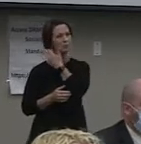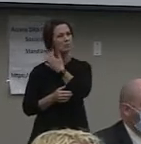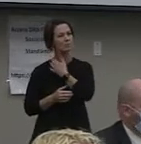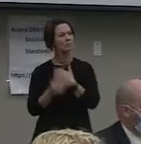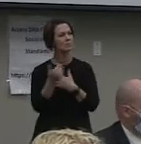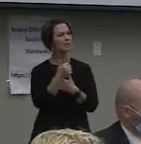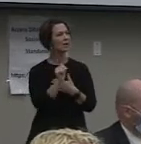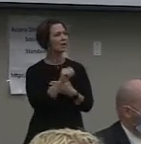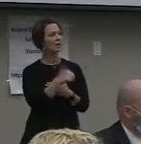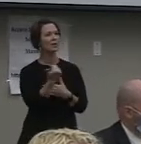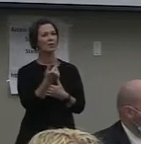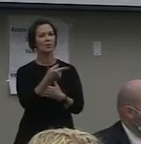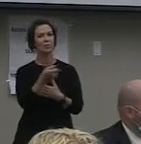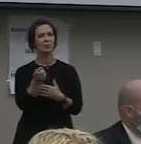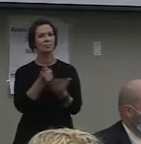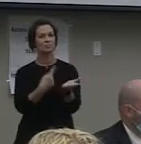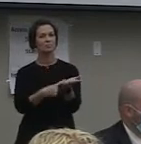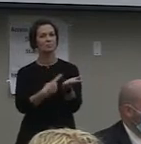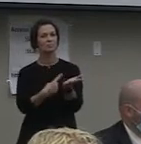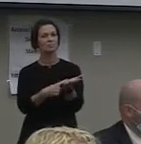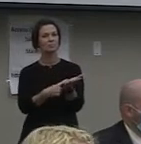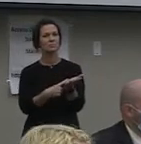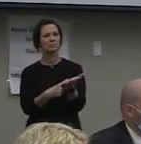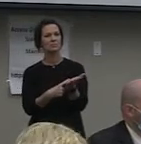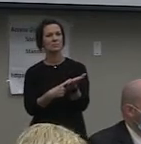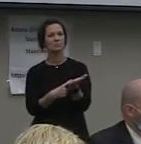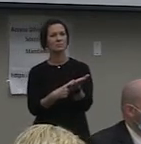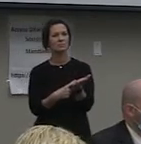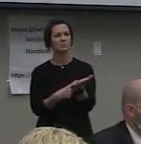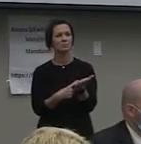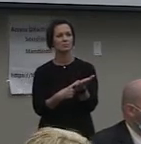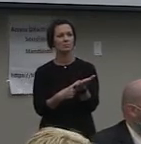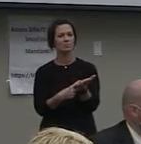Do we have any other discussion or any questions from the committee?